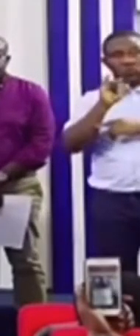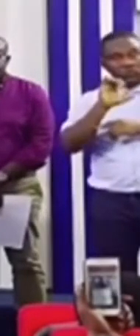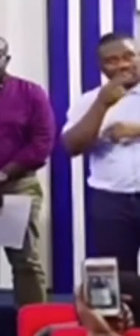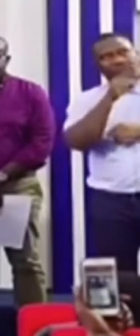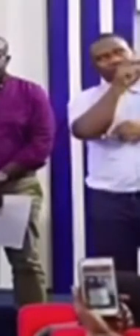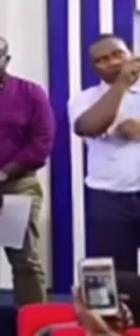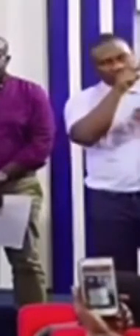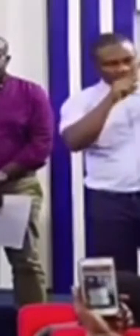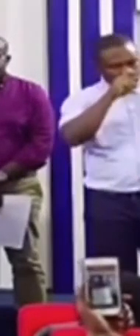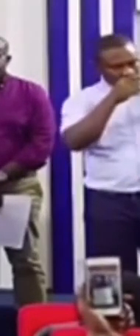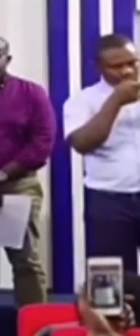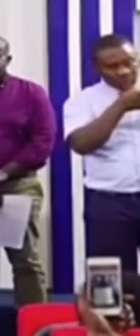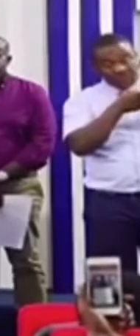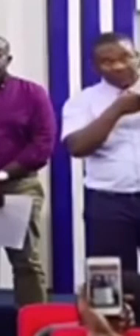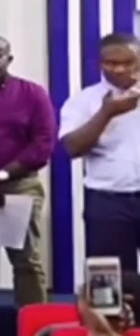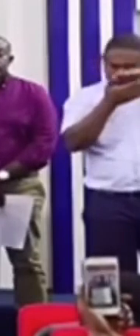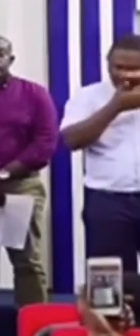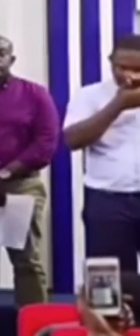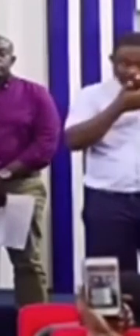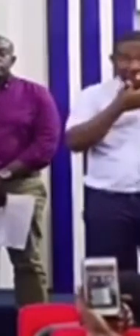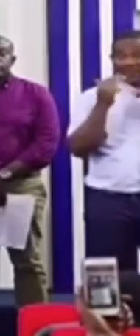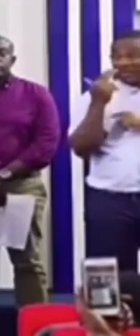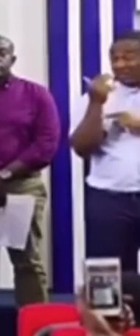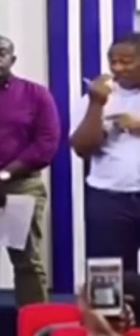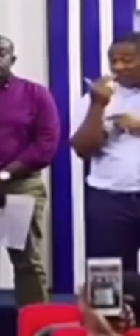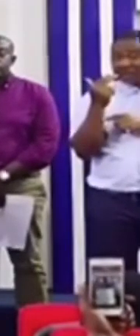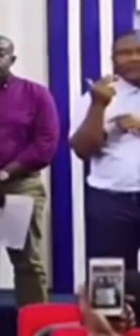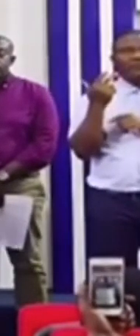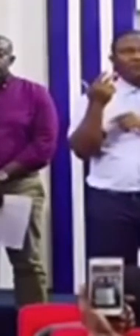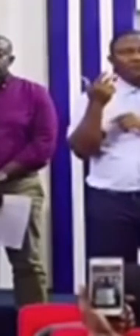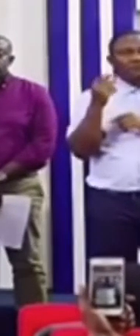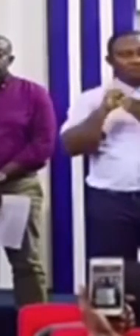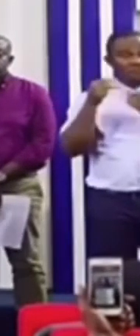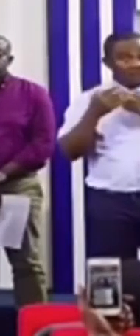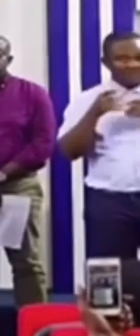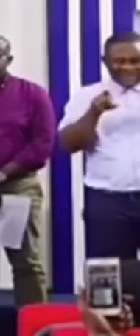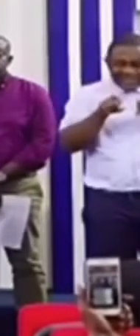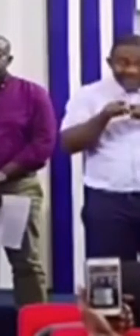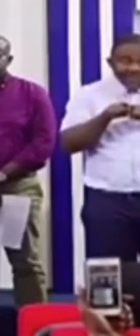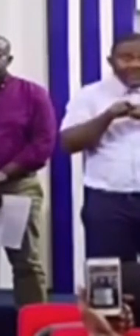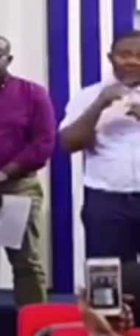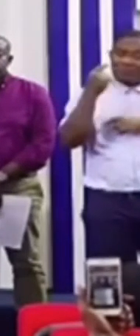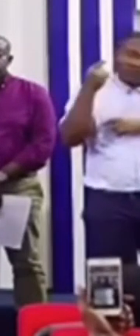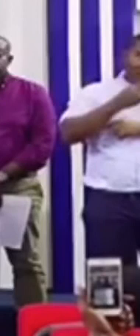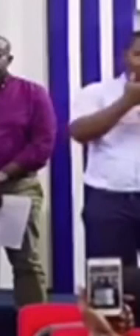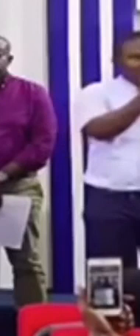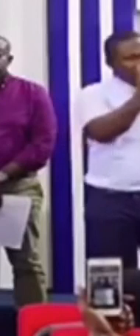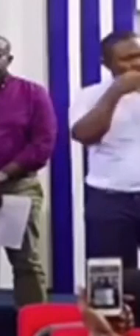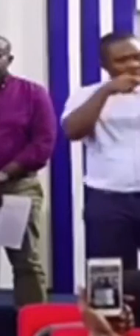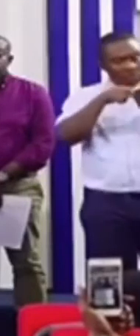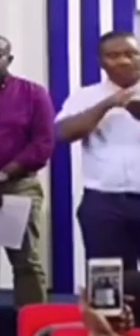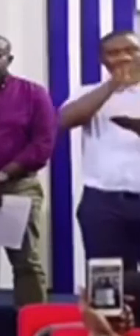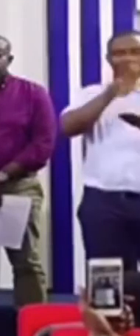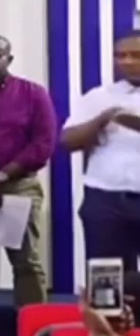Samples were taken on the 13th. The same day, we had a report from Noguchi that confirmed